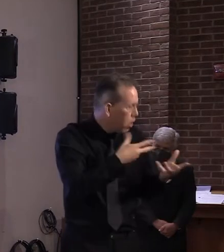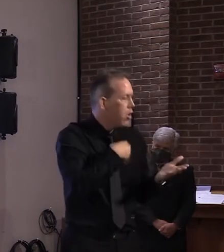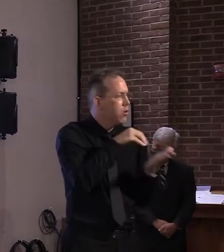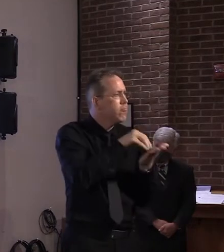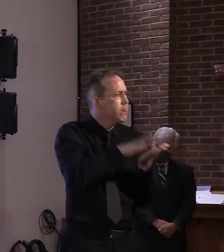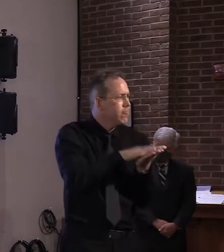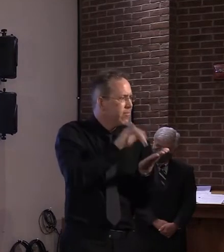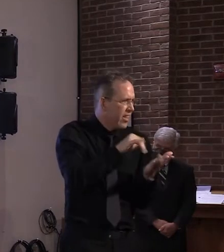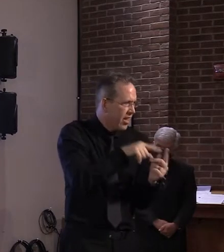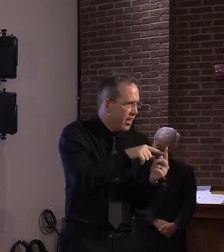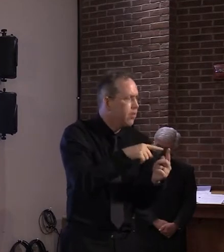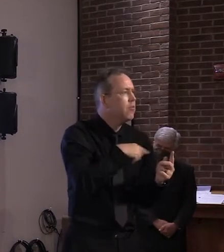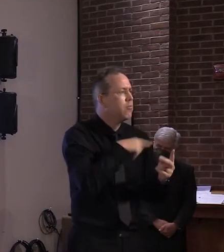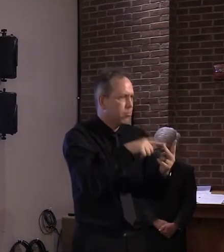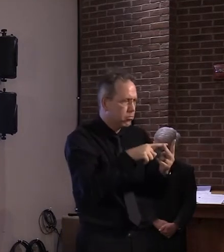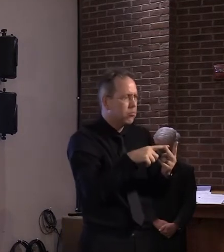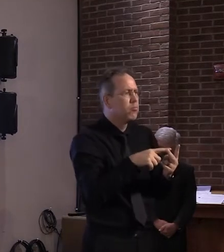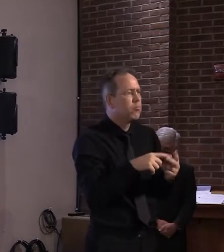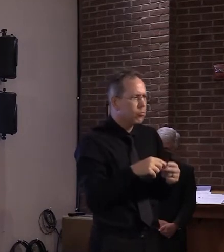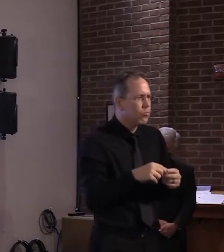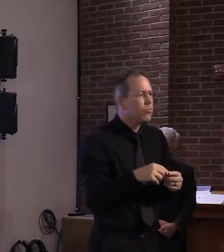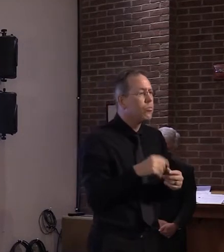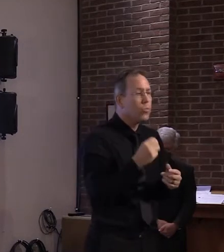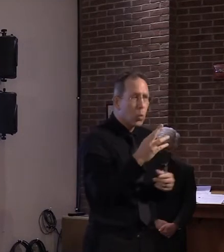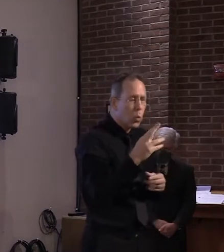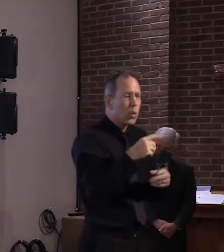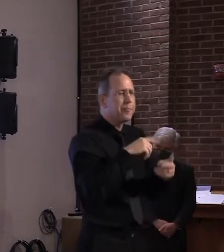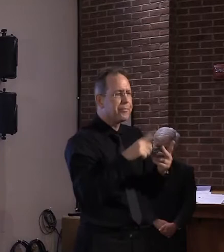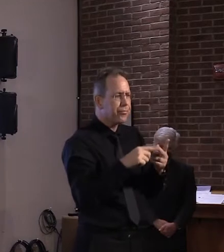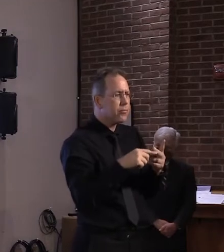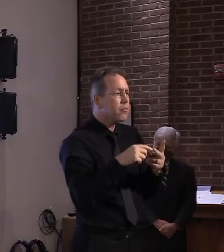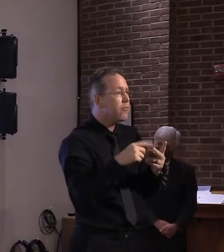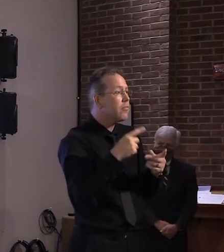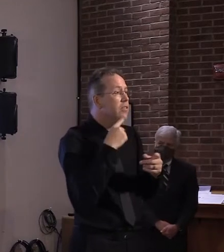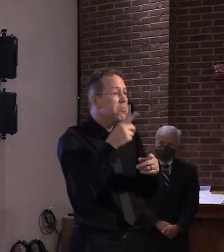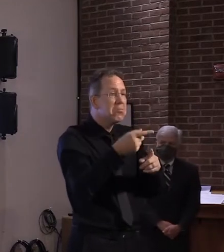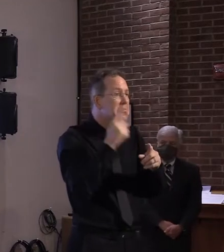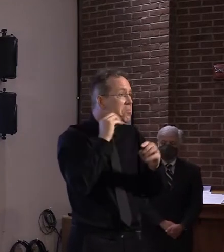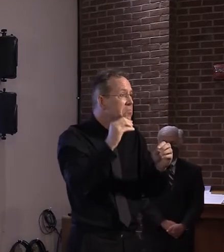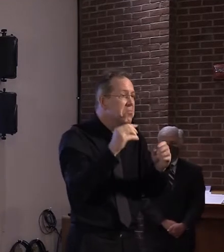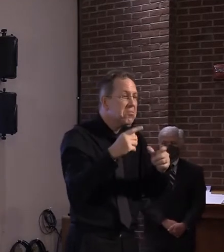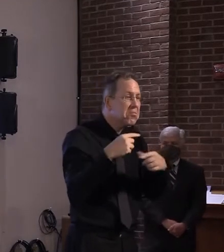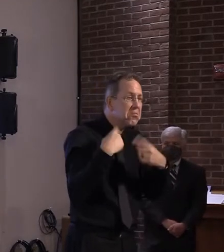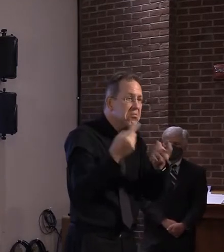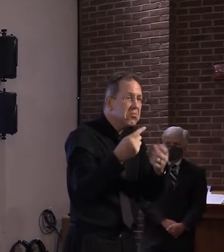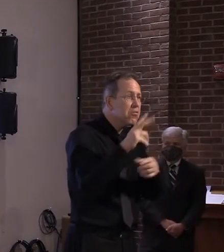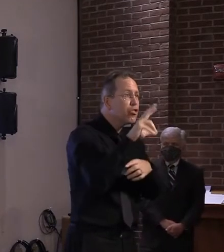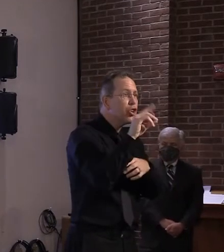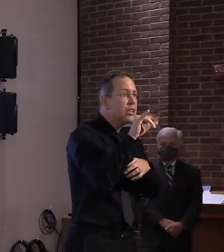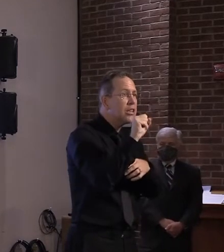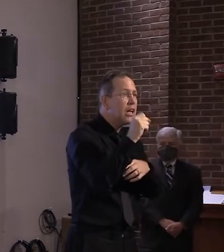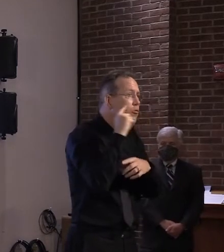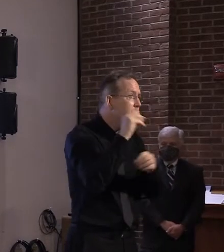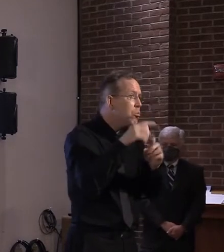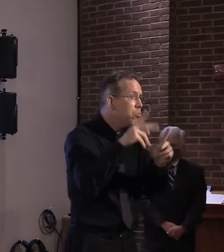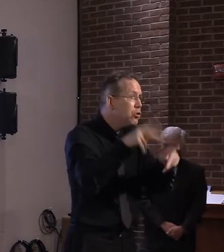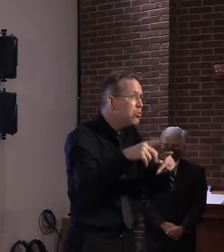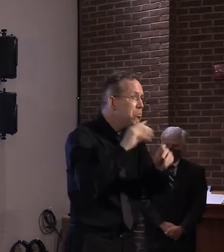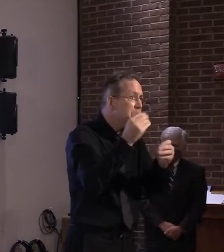And secondly, if greater than a 30-day period has elapsed since the onset of their illness.